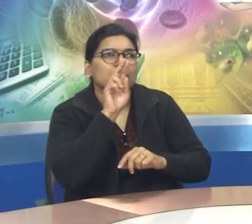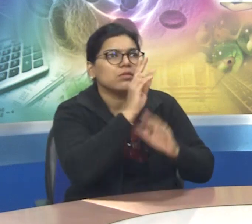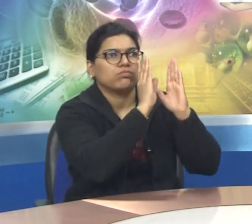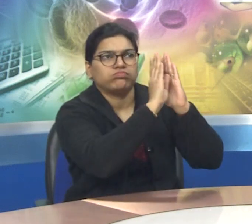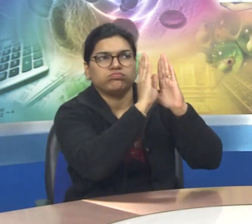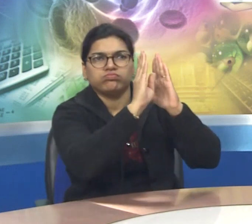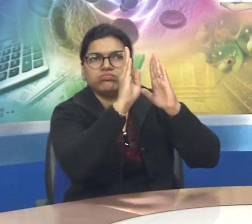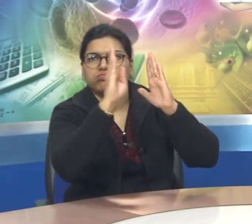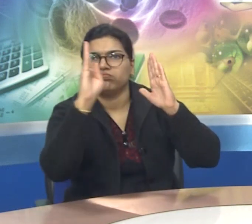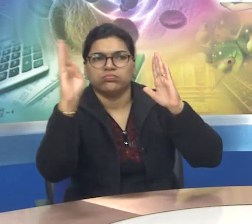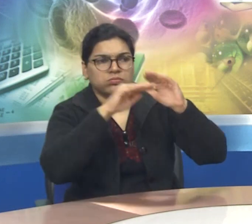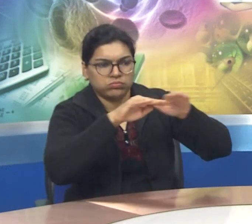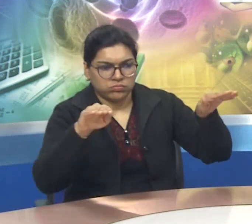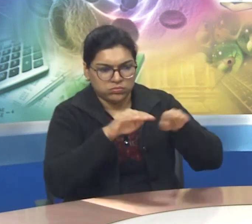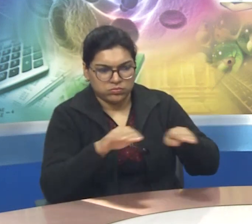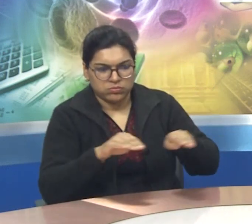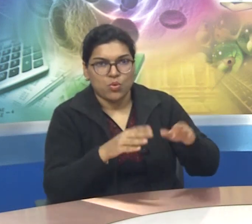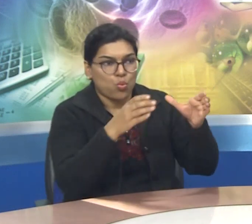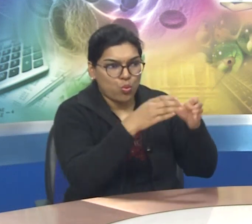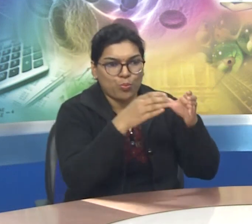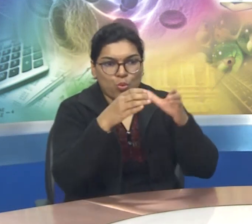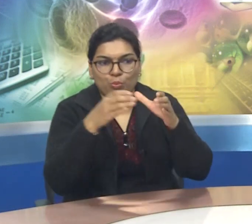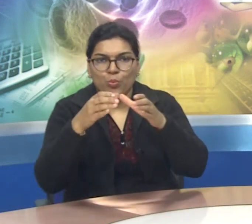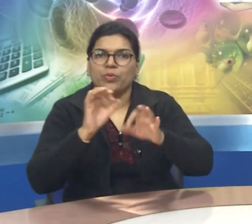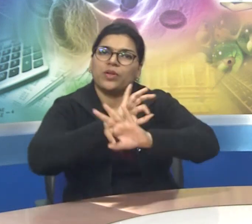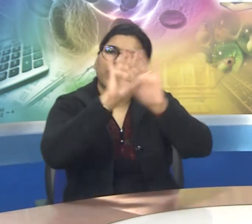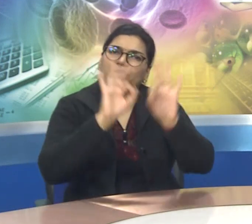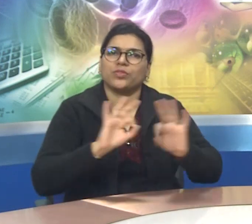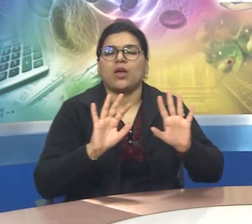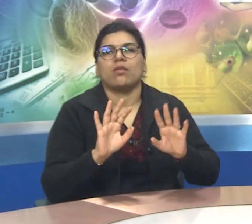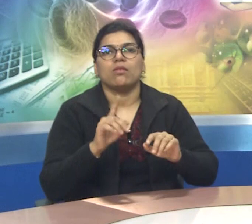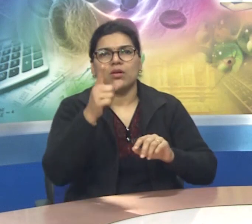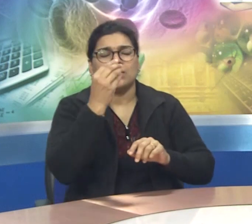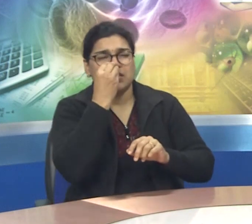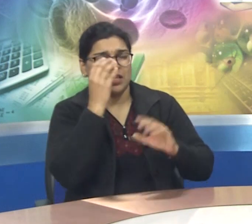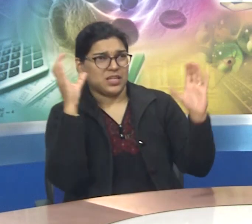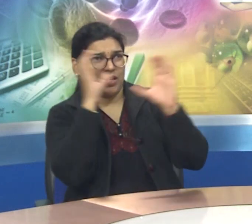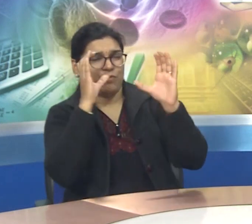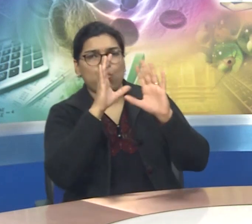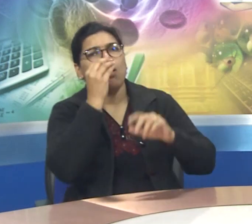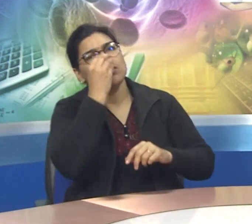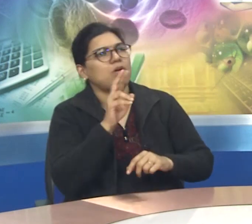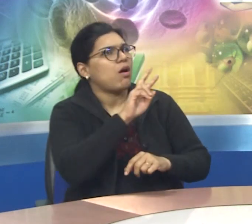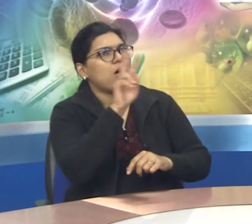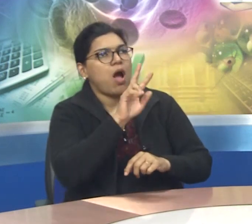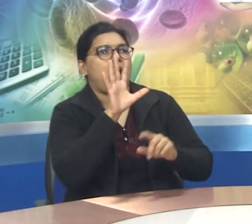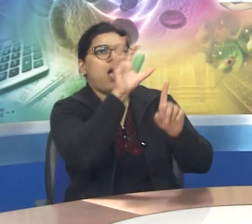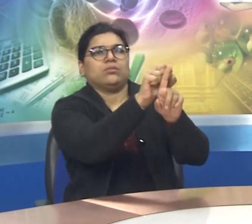If the shelf area is provided with well-devised guides and labels, the use of each